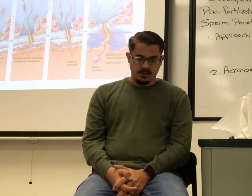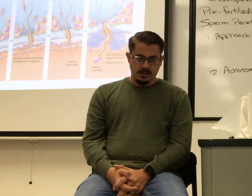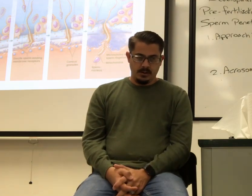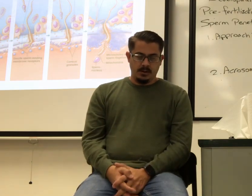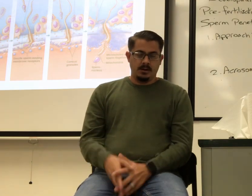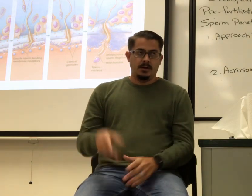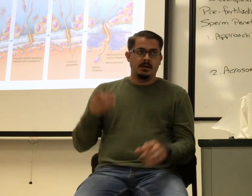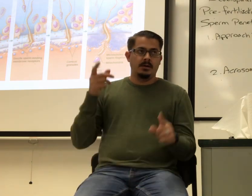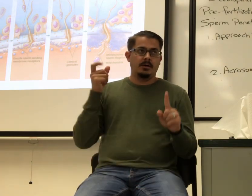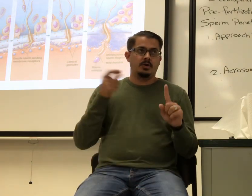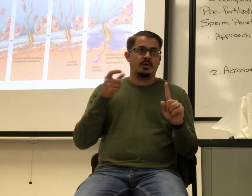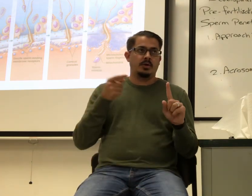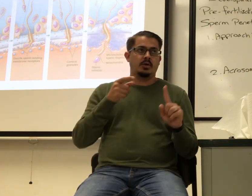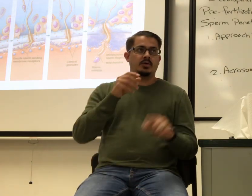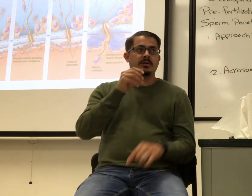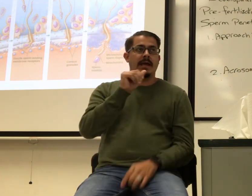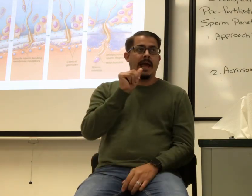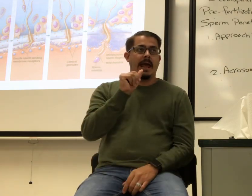acrosomal